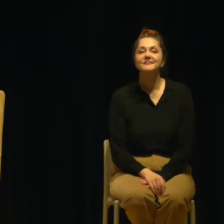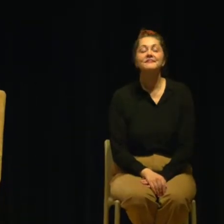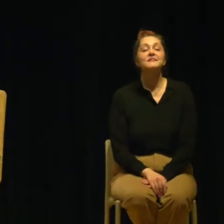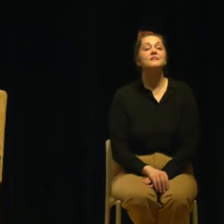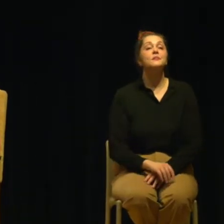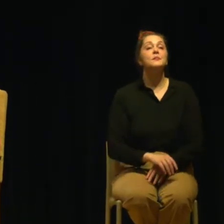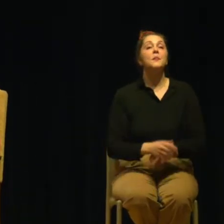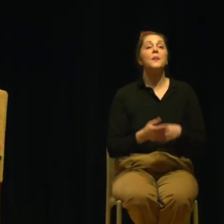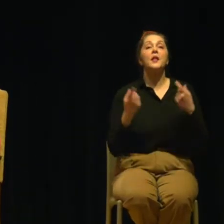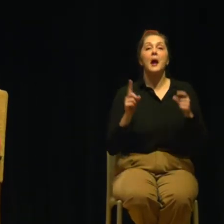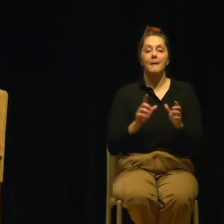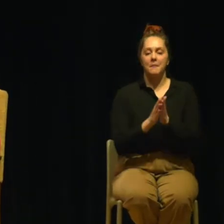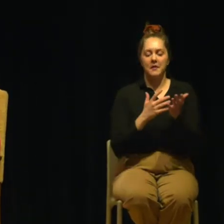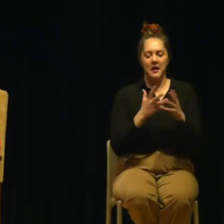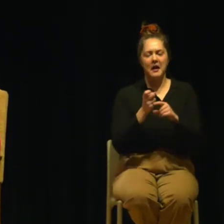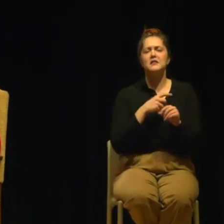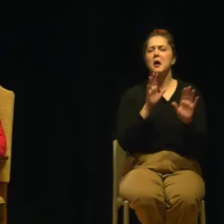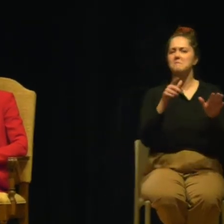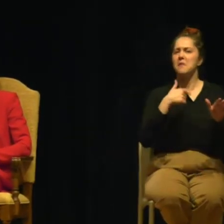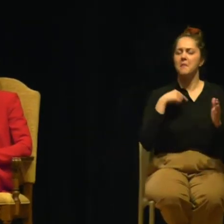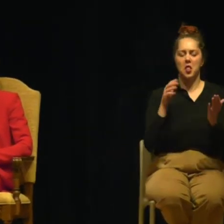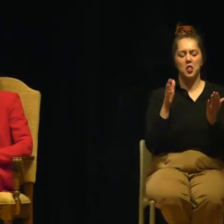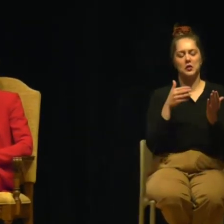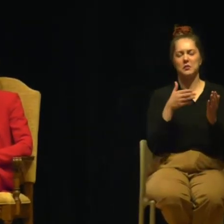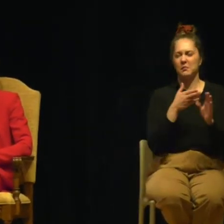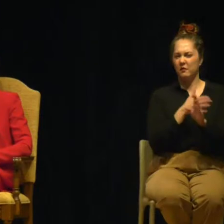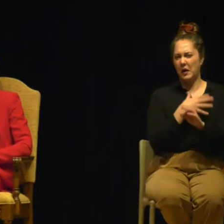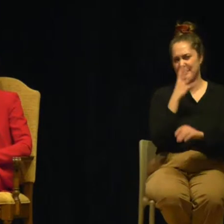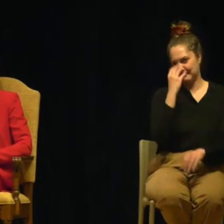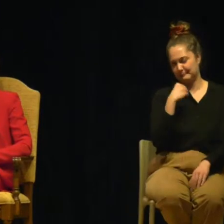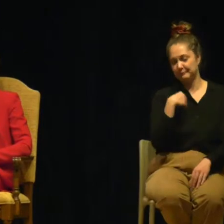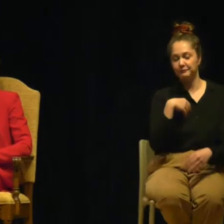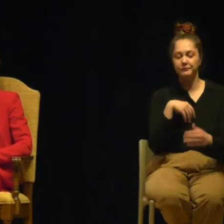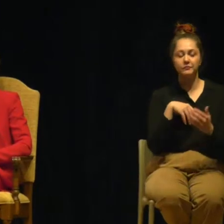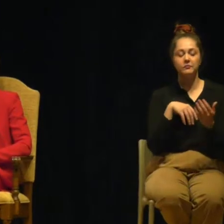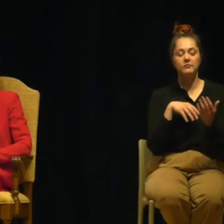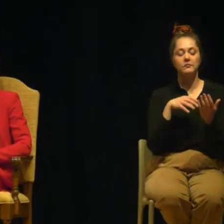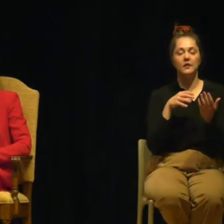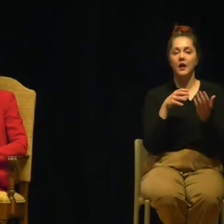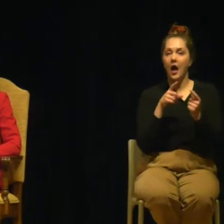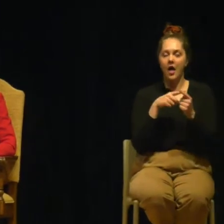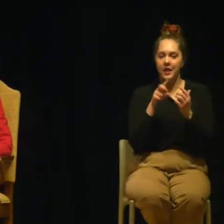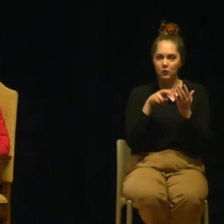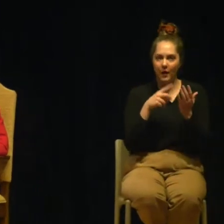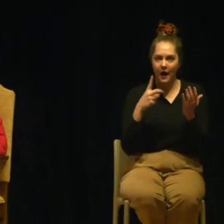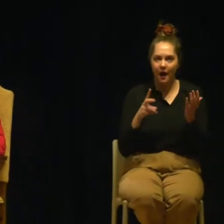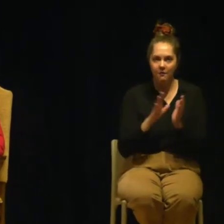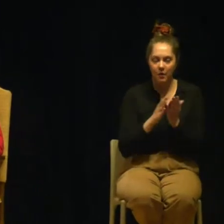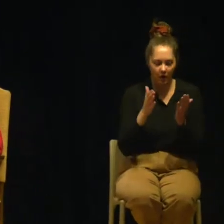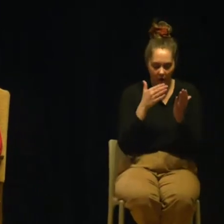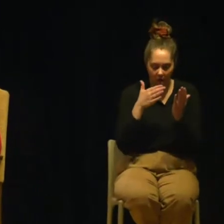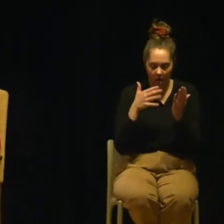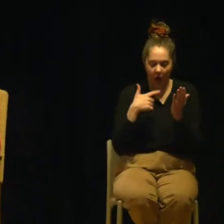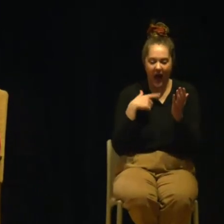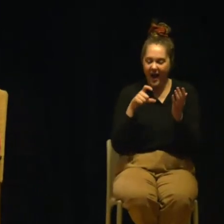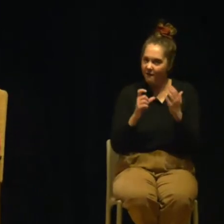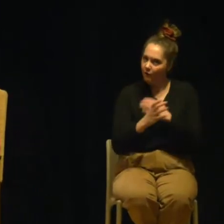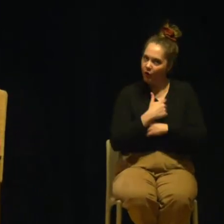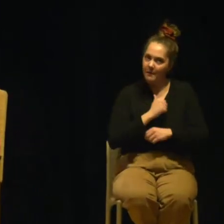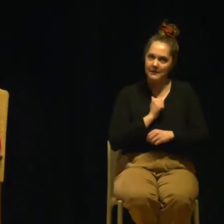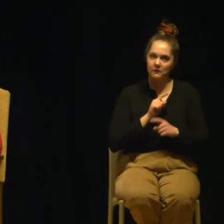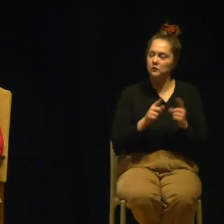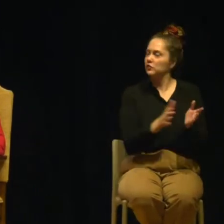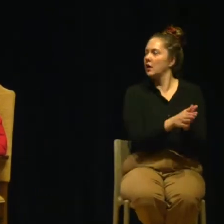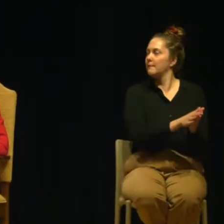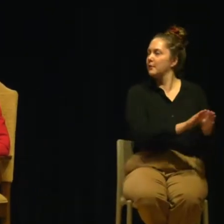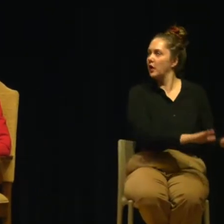And when I got the book, I said, let me just take a look at it, you know, right before I go to bed. And I got through half of the book. I made myself shut it and put it down